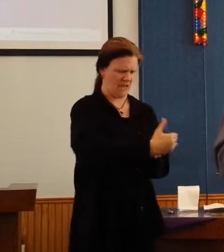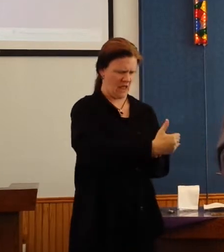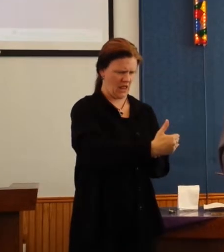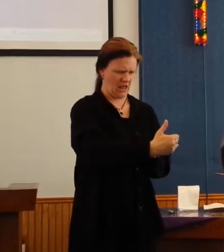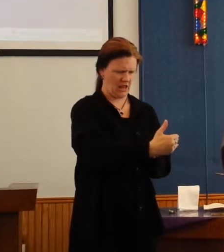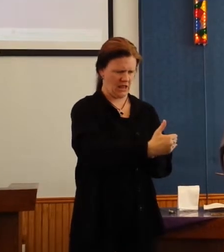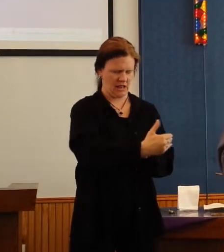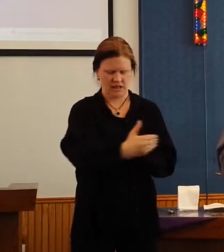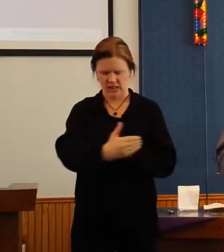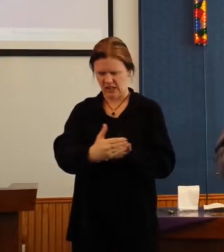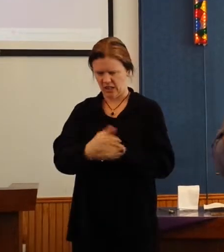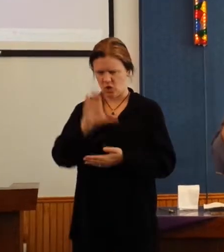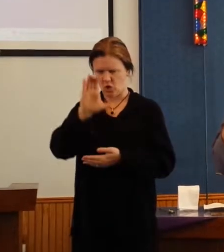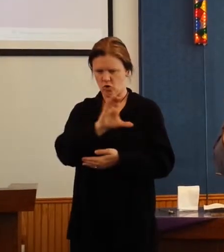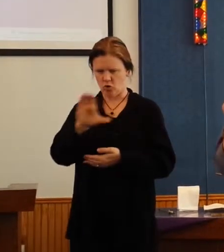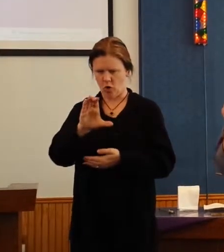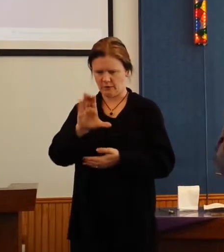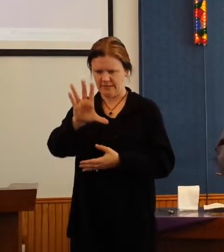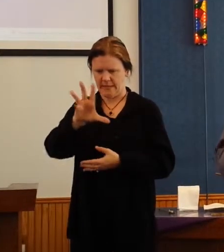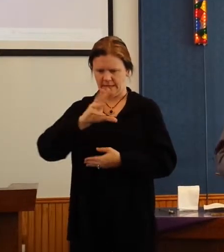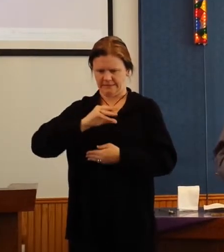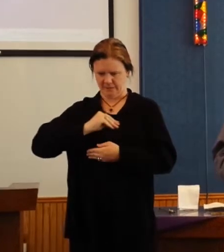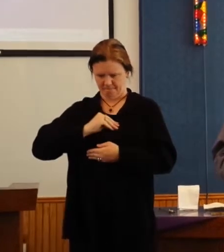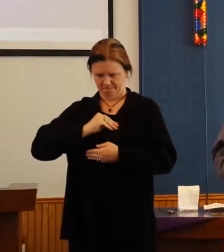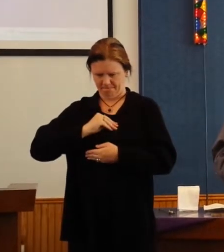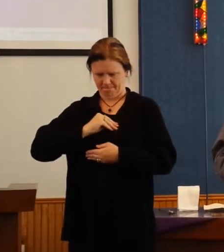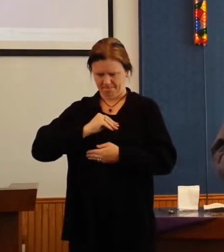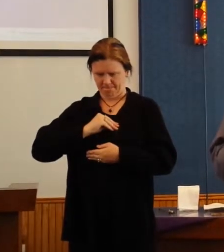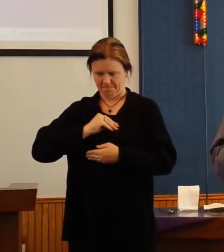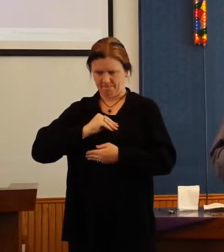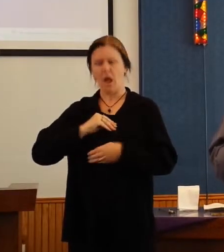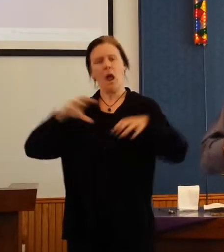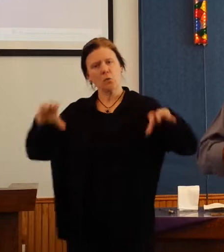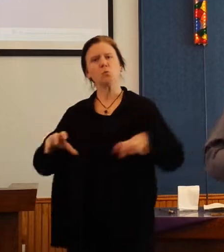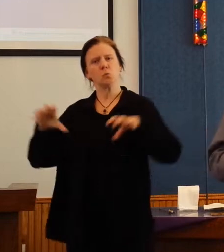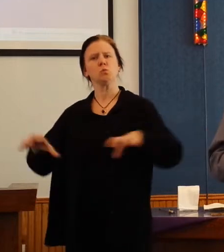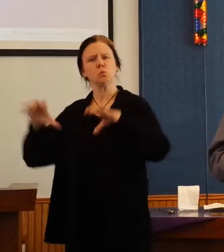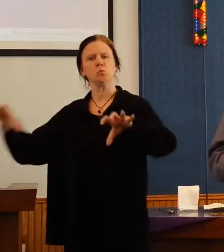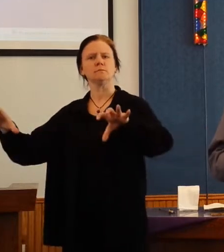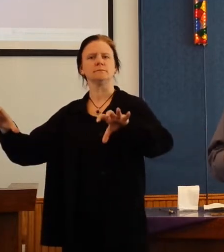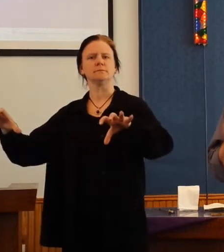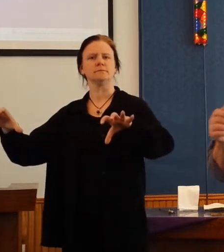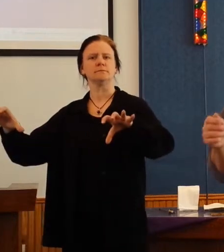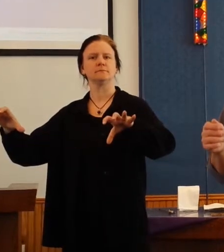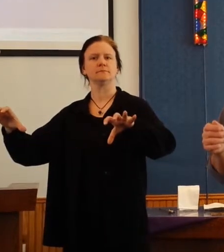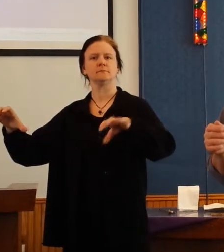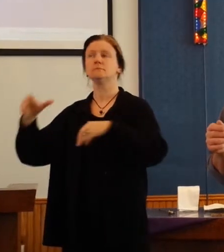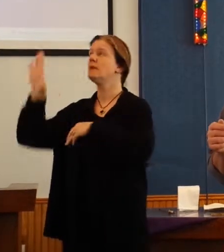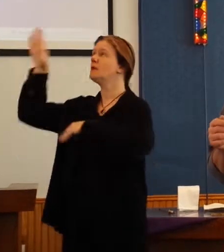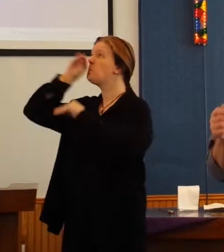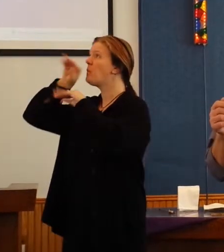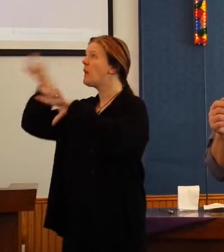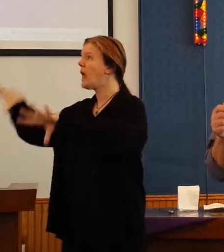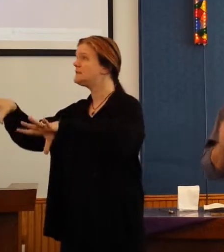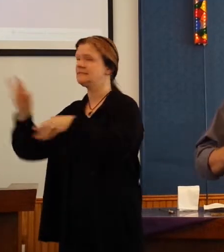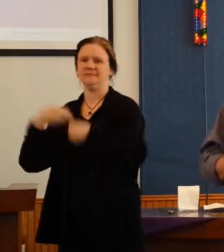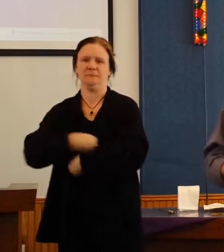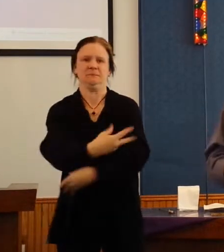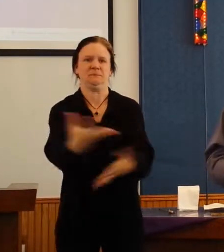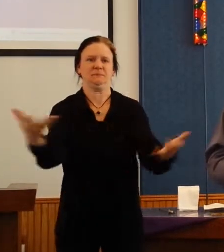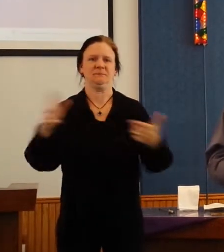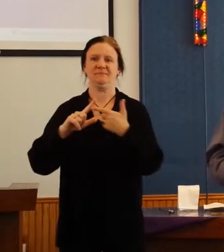Jesus means in your life, and act. Pay it forward, listen to God's calling, even